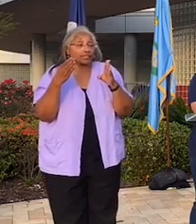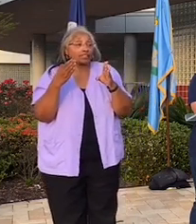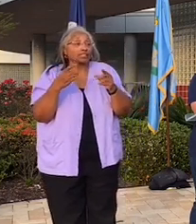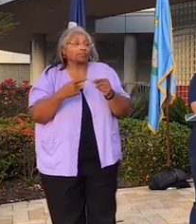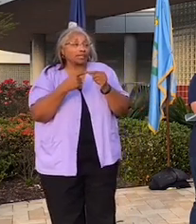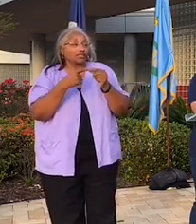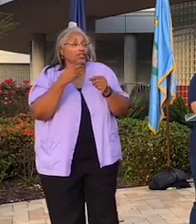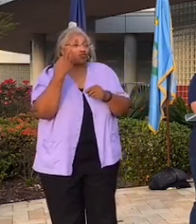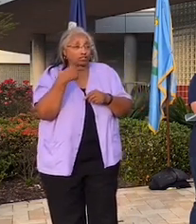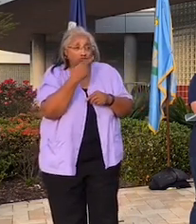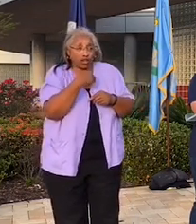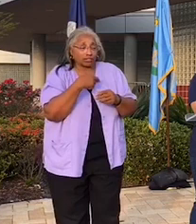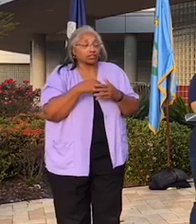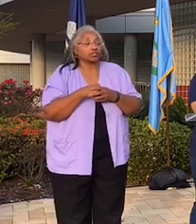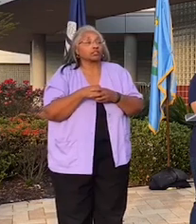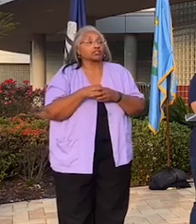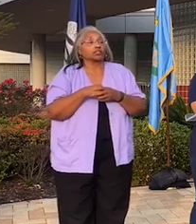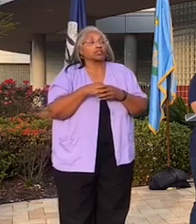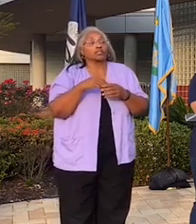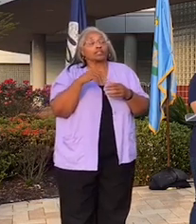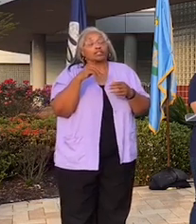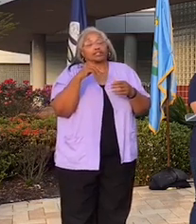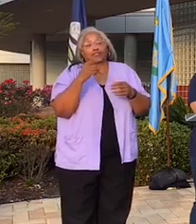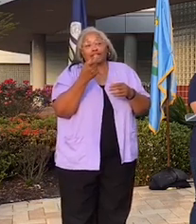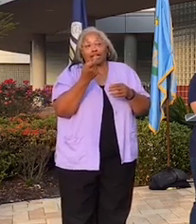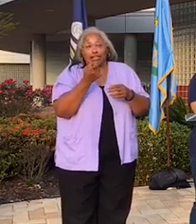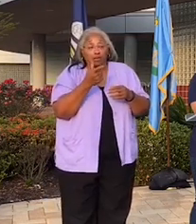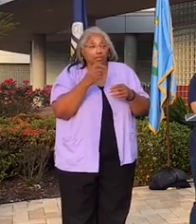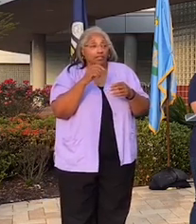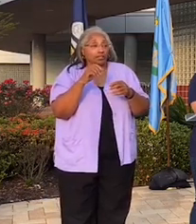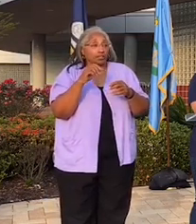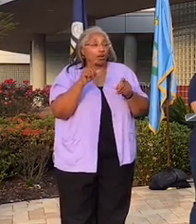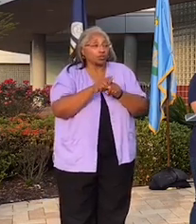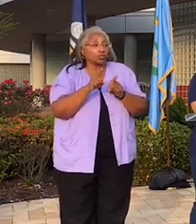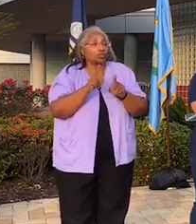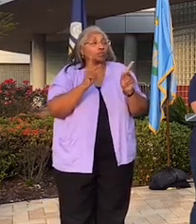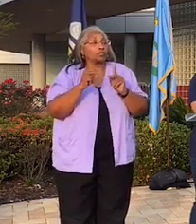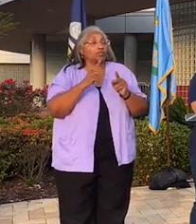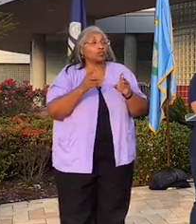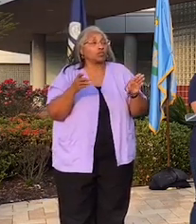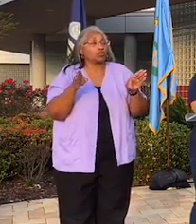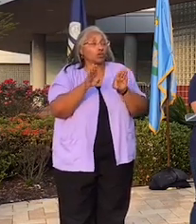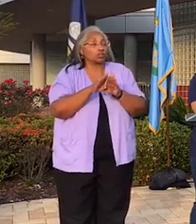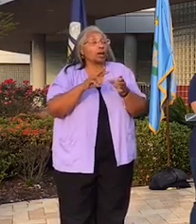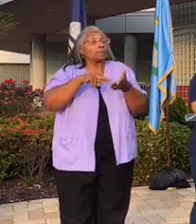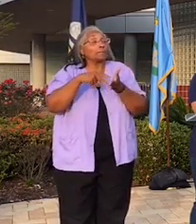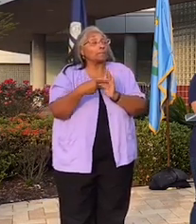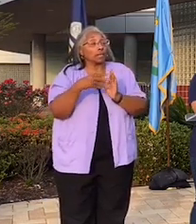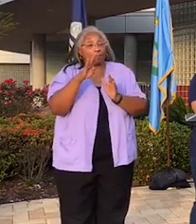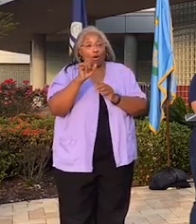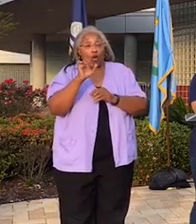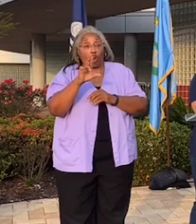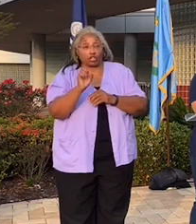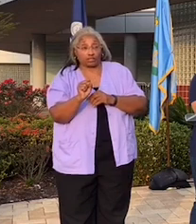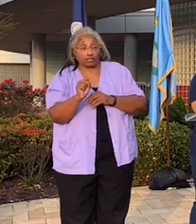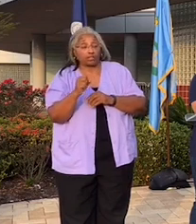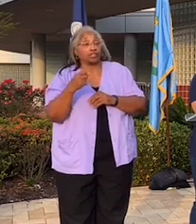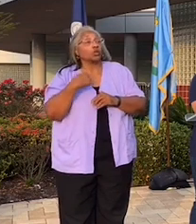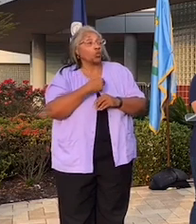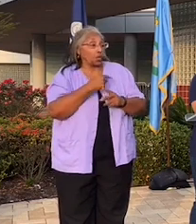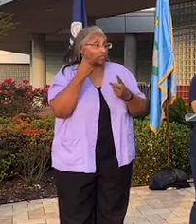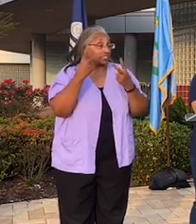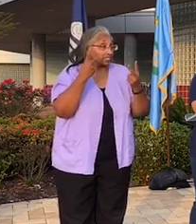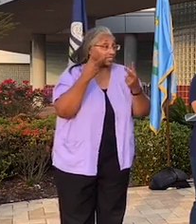for example, minimal operations, or even those that have closed down, including bars closed down. What we have seen